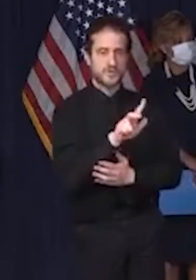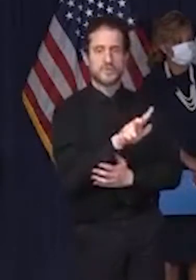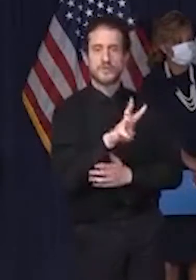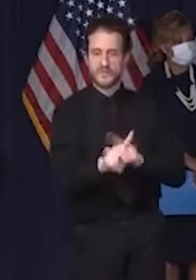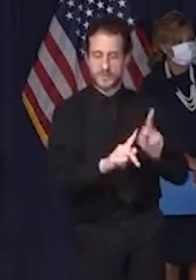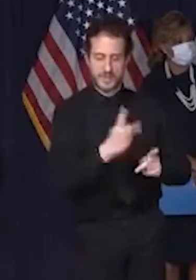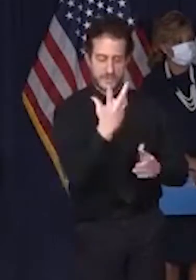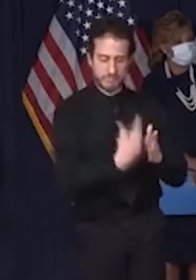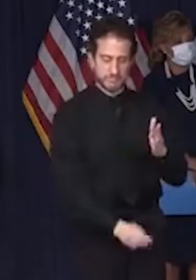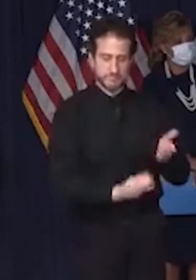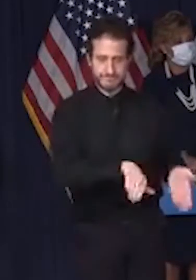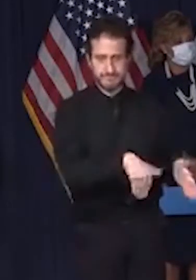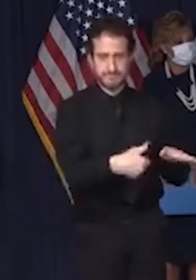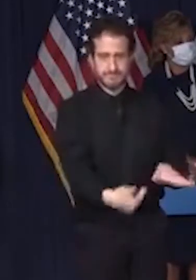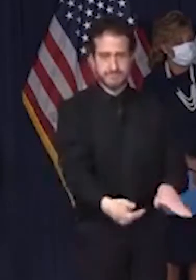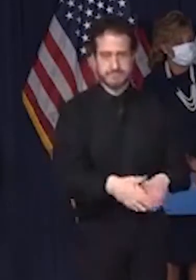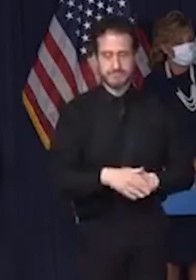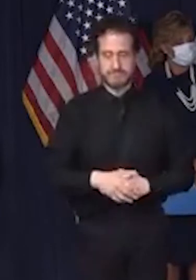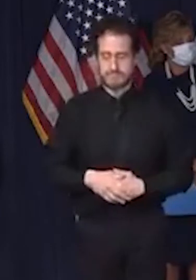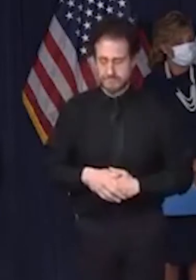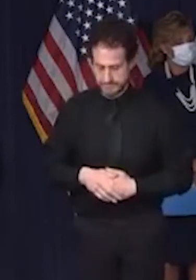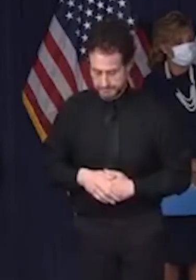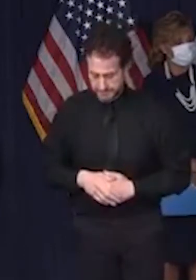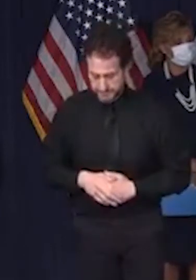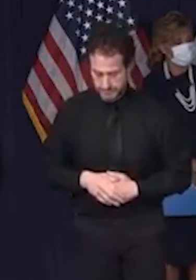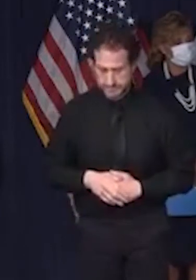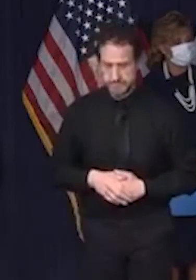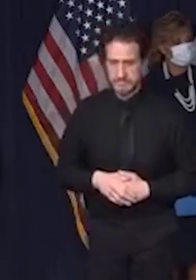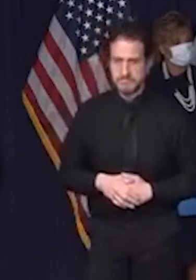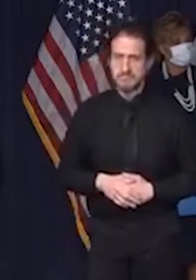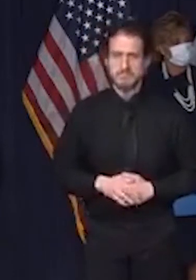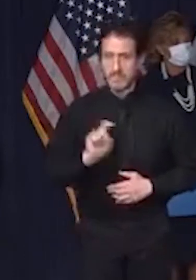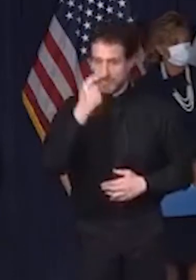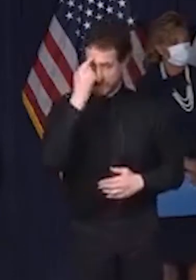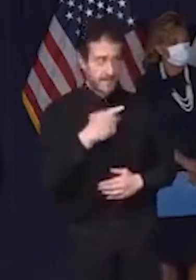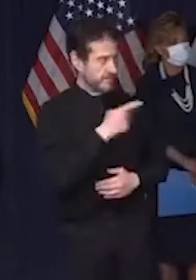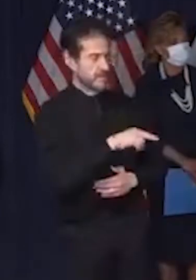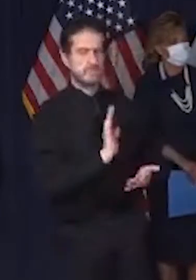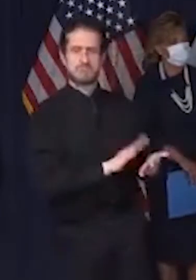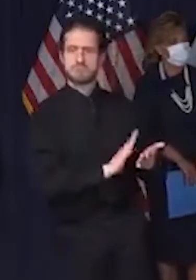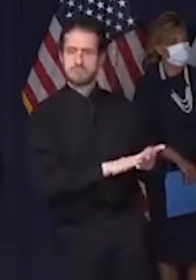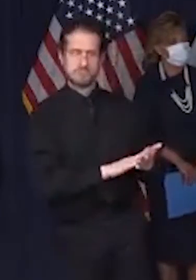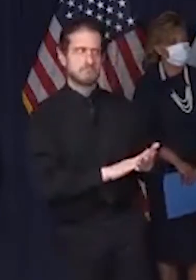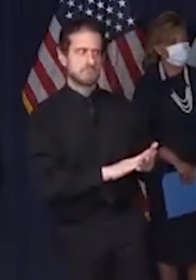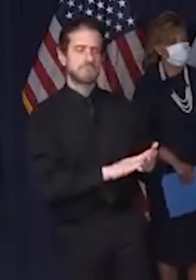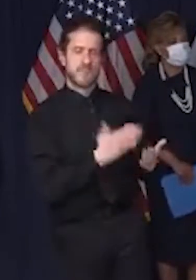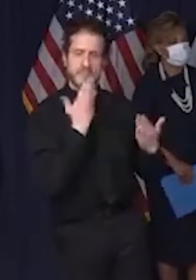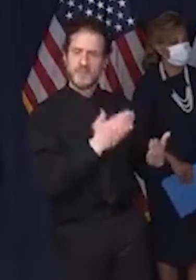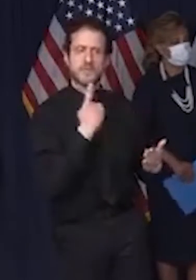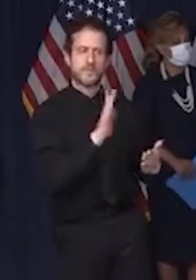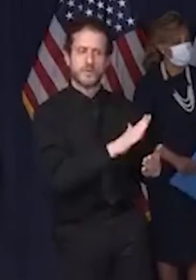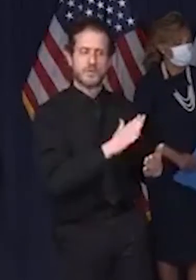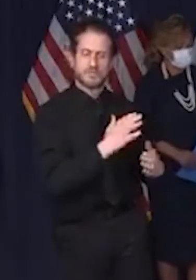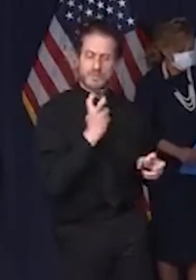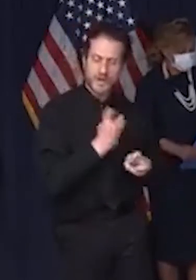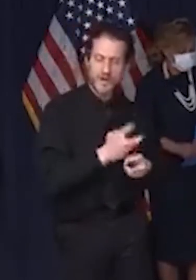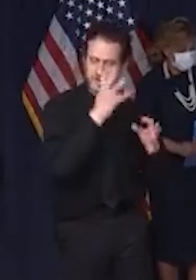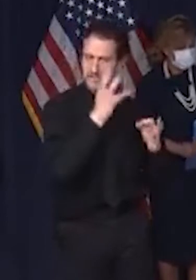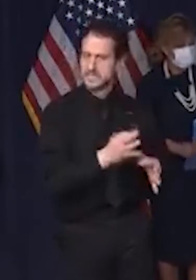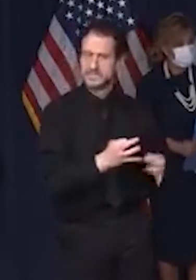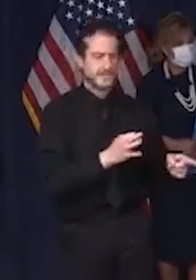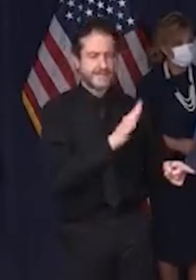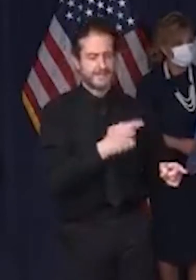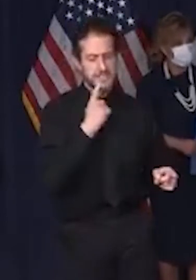1,134 lives lost. I applaud Governor Pritzker for his decision-making. He never shies away from making